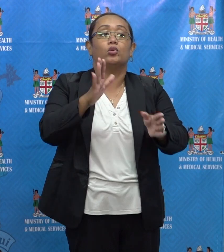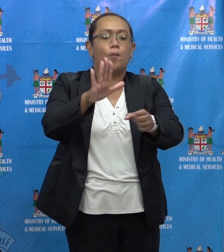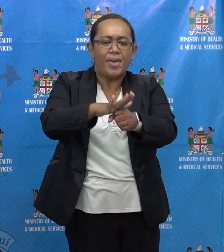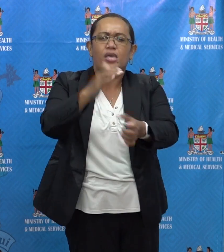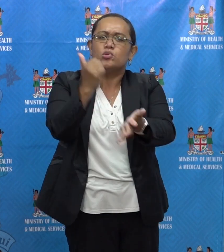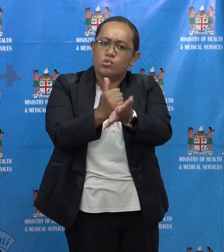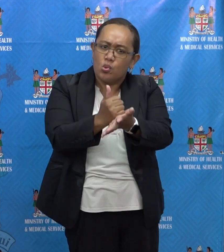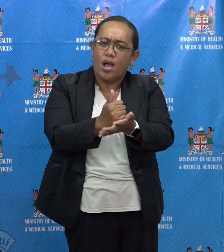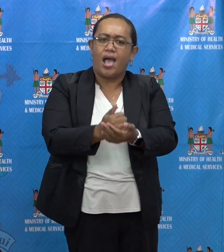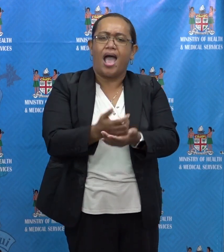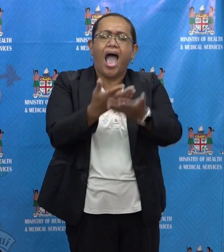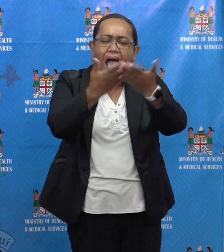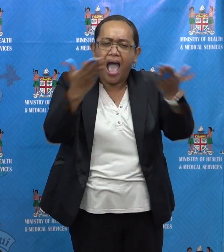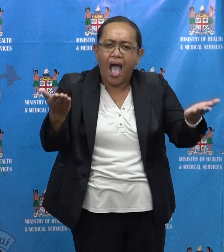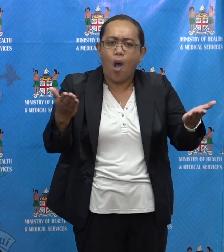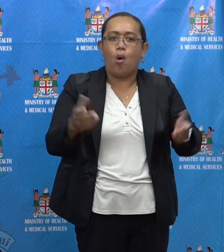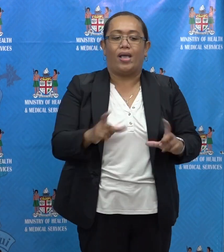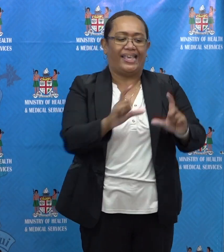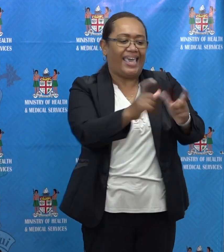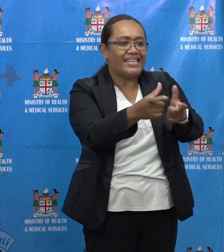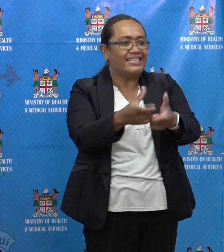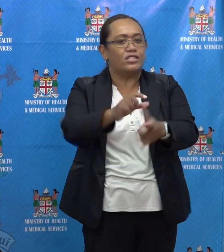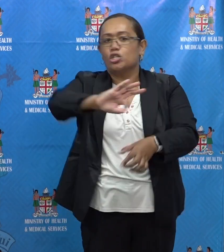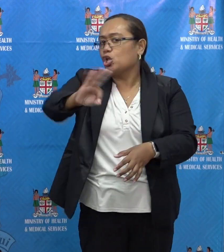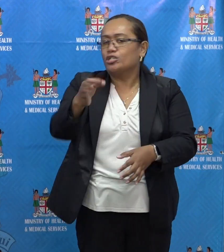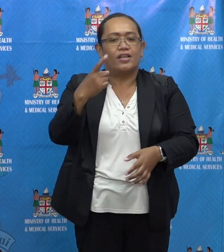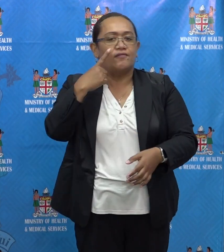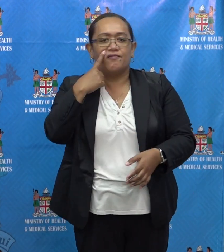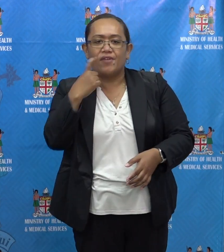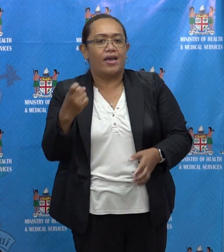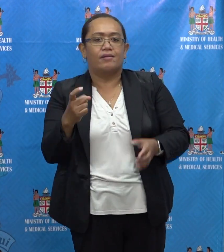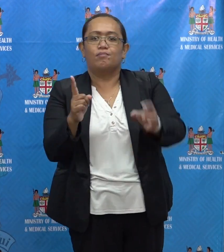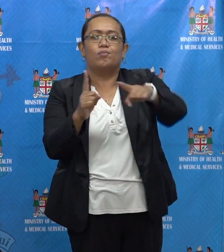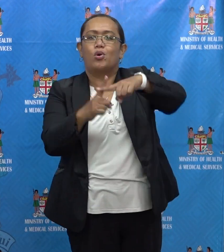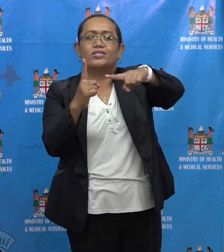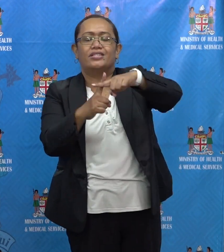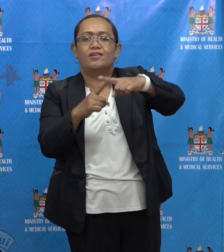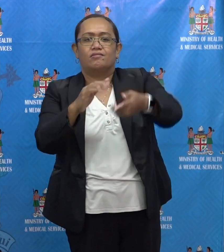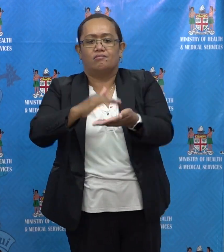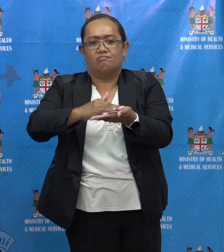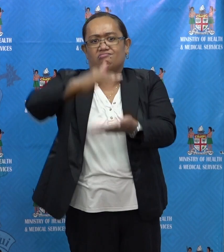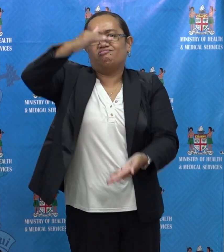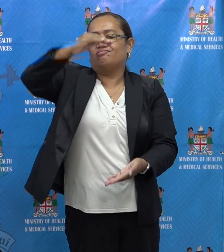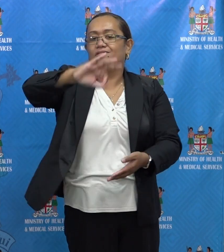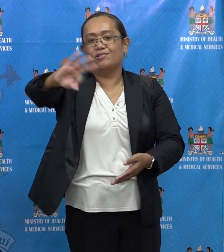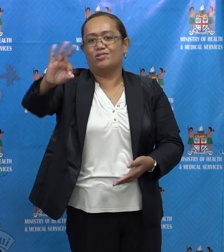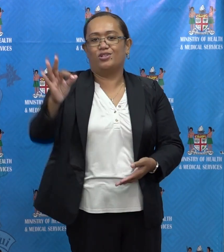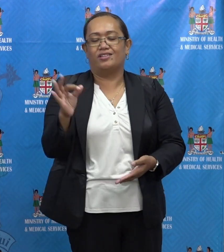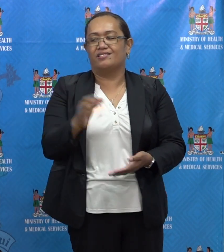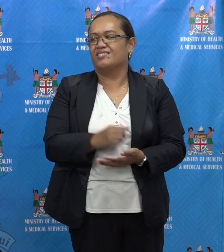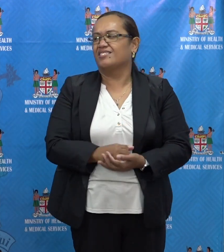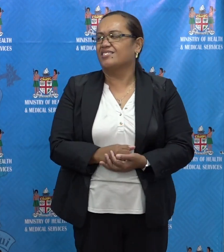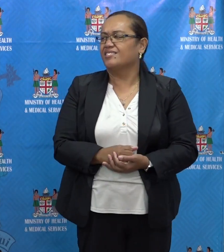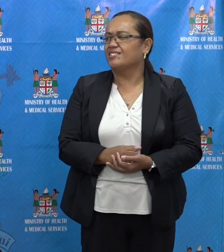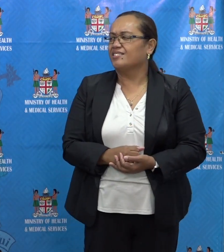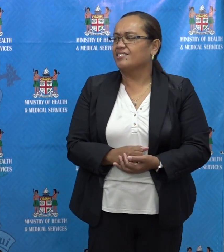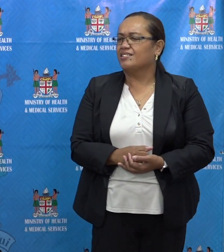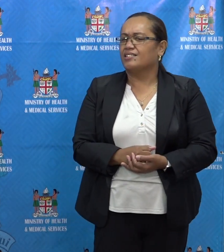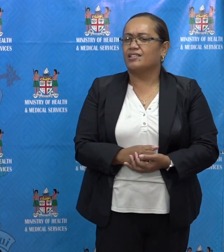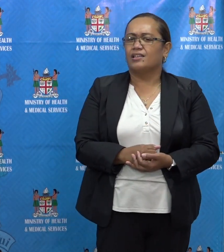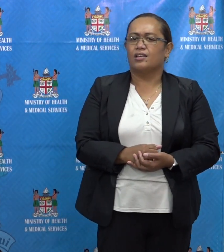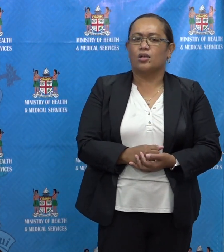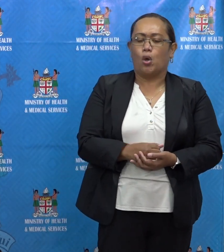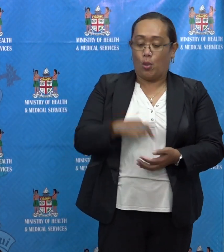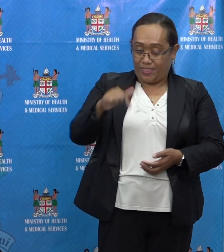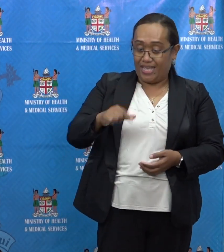finding so many cases that our test positivity is going really increasing or even hitting past the threshold. So